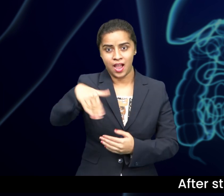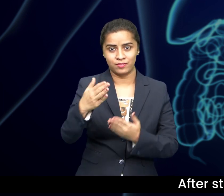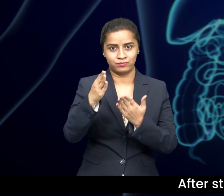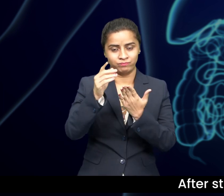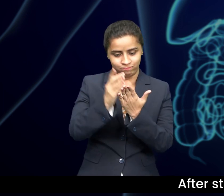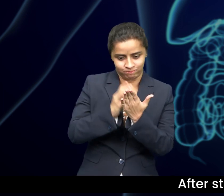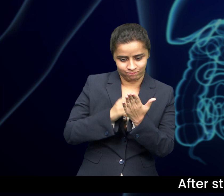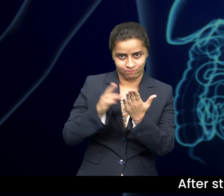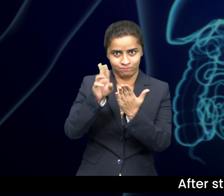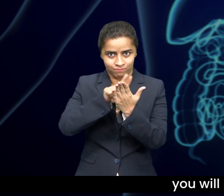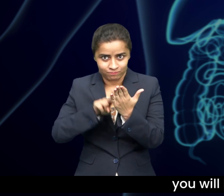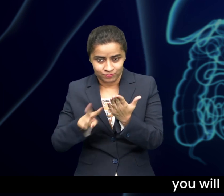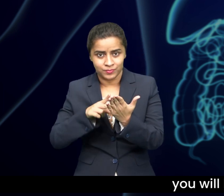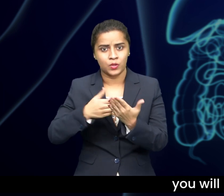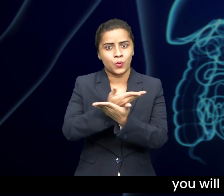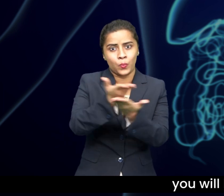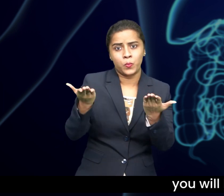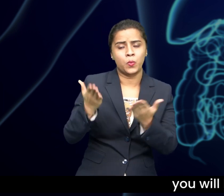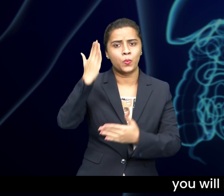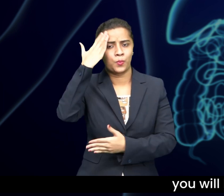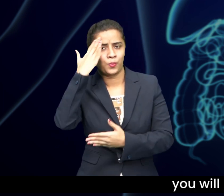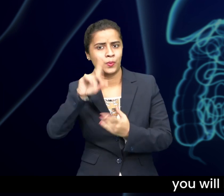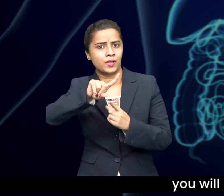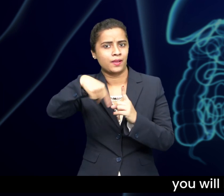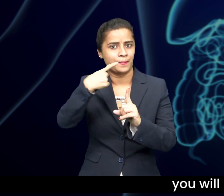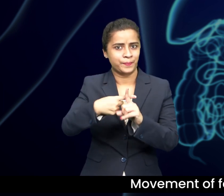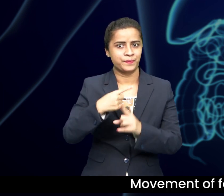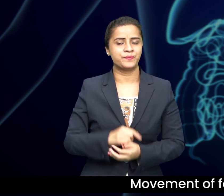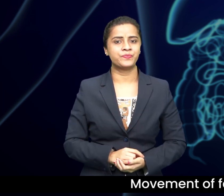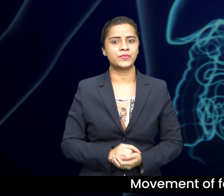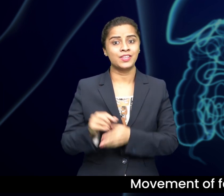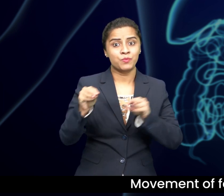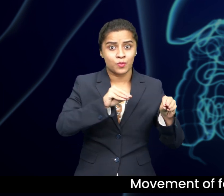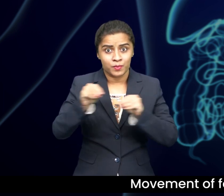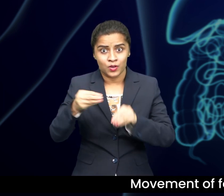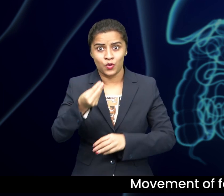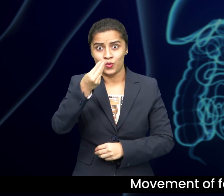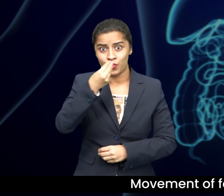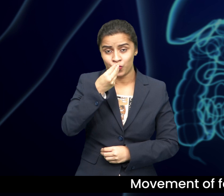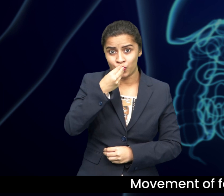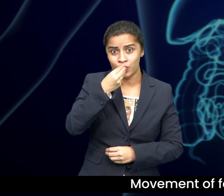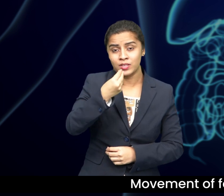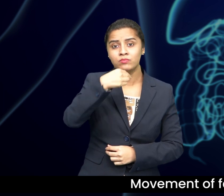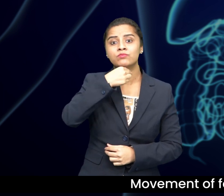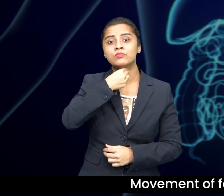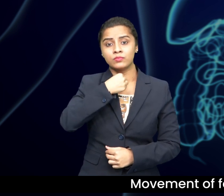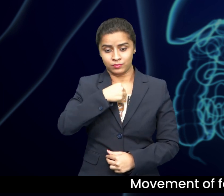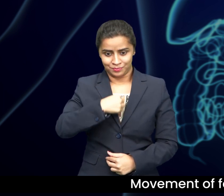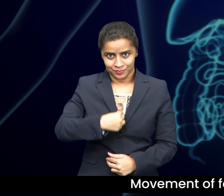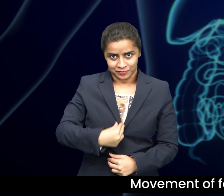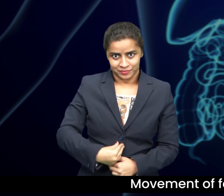After studying this topic, you will be knowing about movement of food from the esophagus,